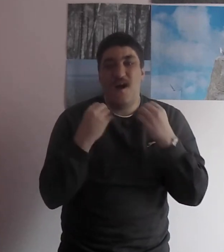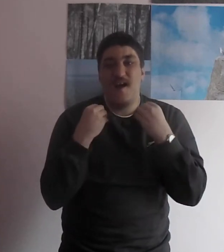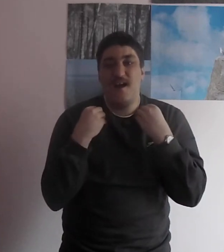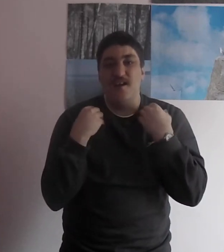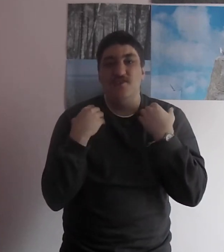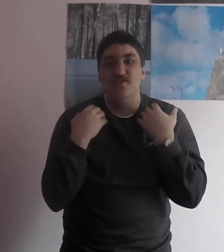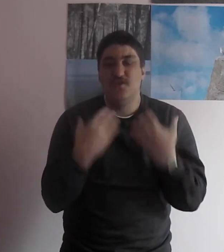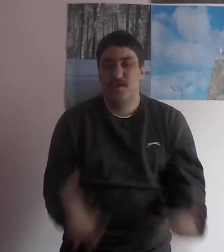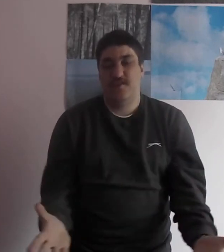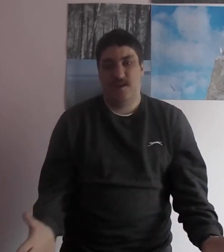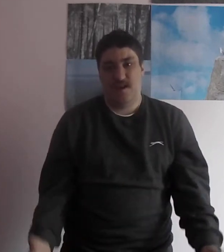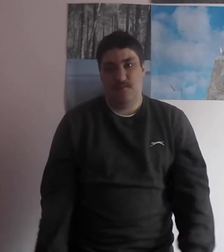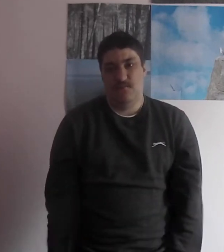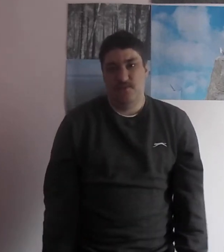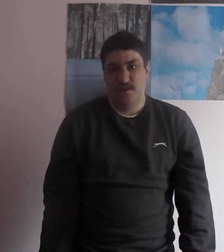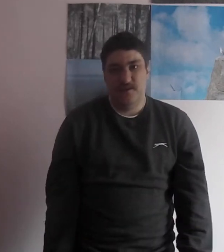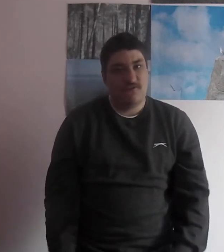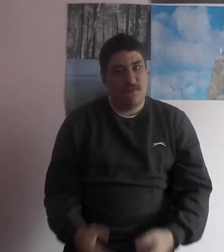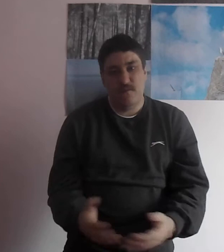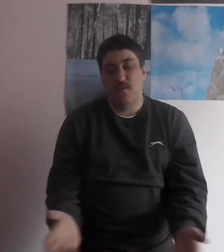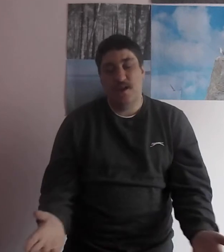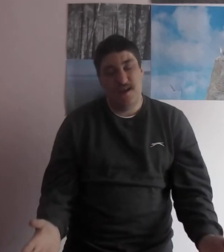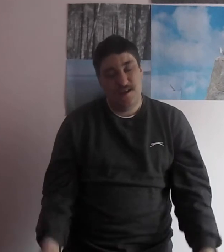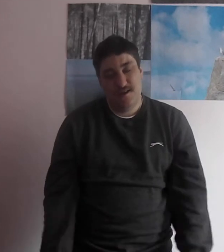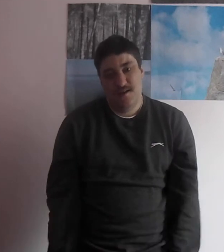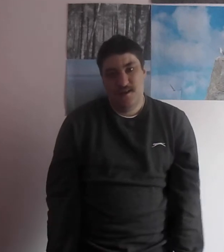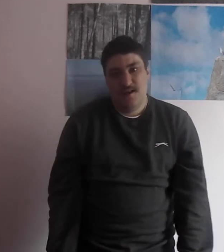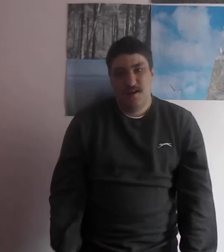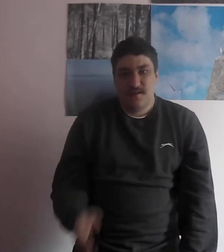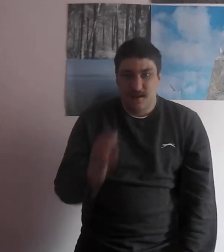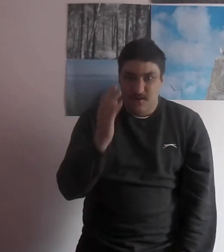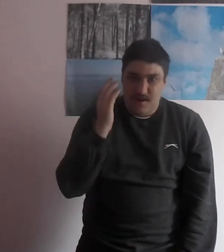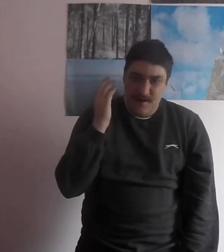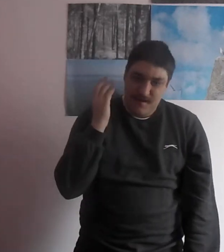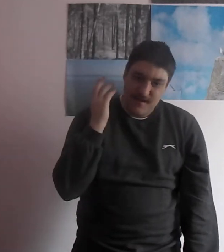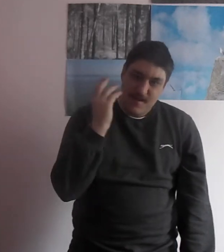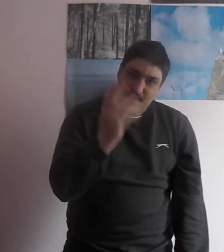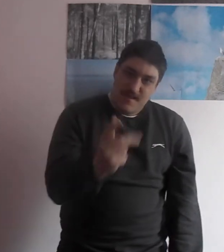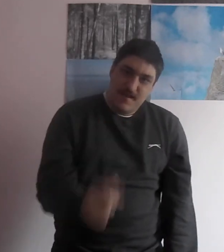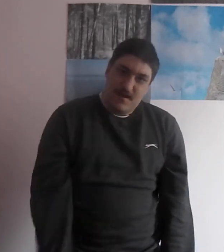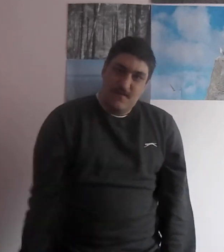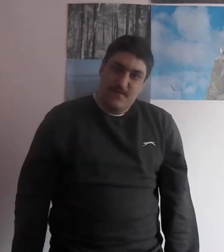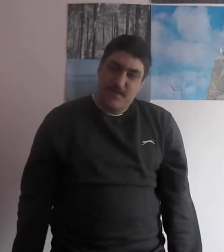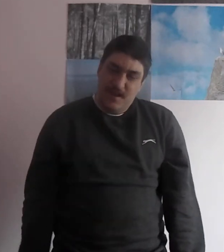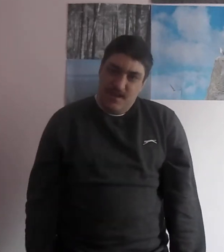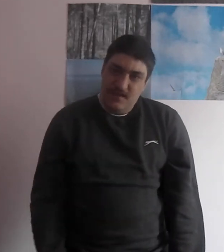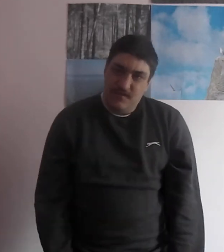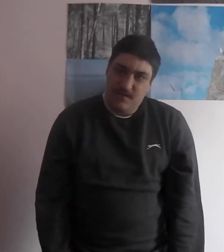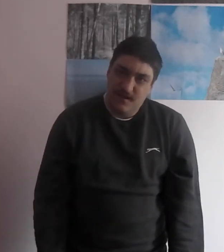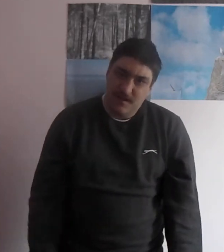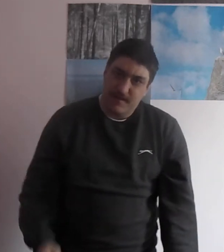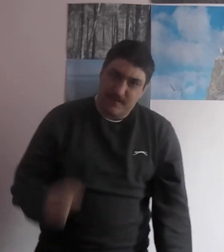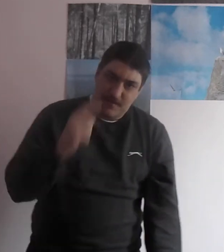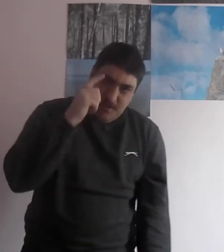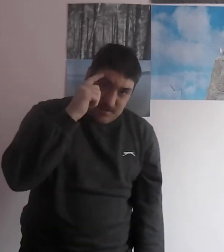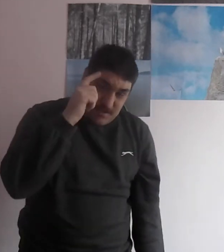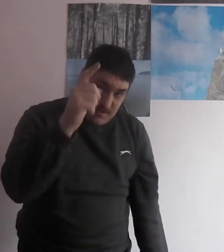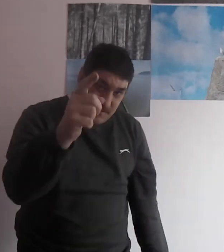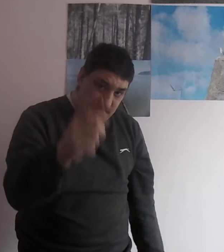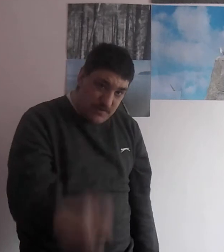I enjoyed the game than just reviewing it. So thank you so much for your